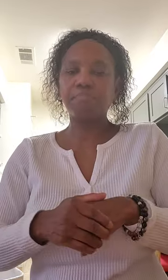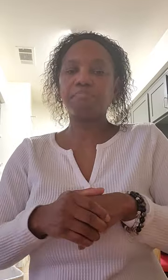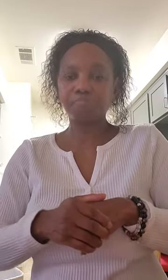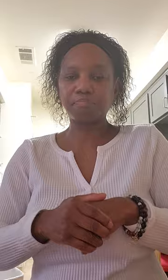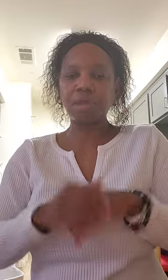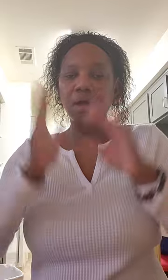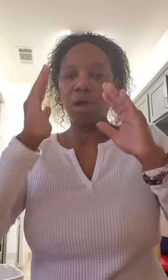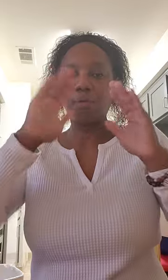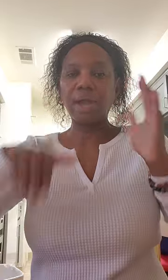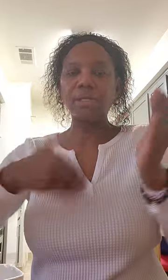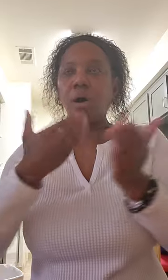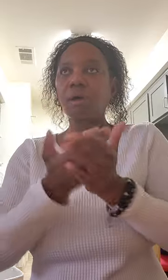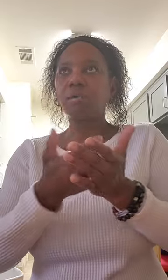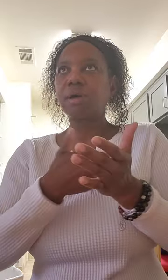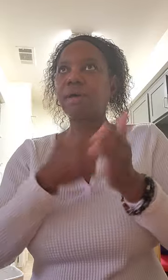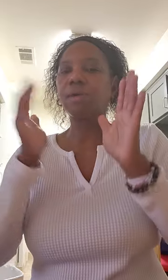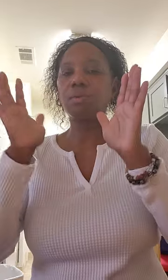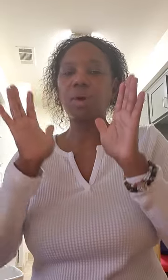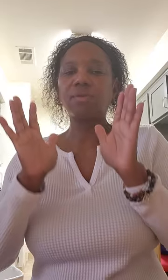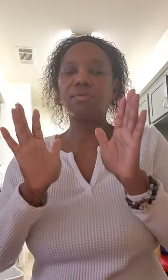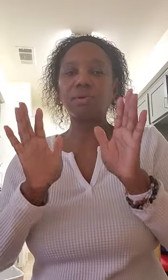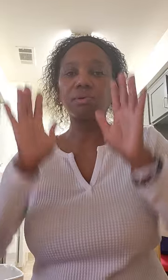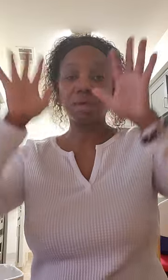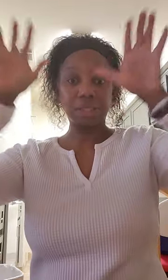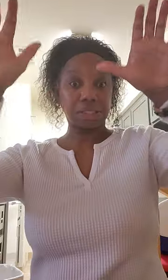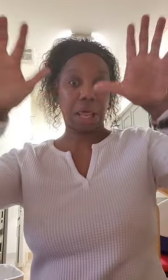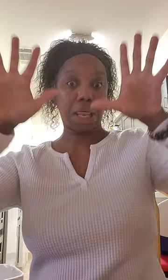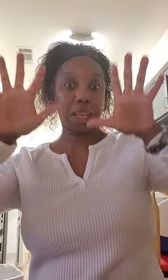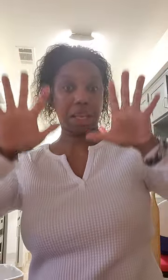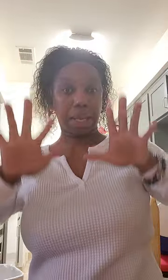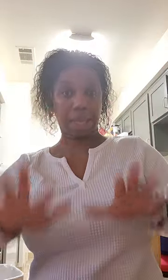hope you guys all have a wonderful Sunday